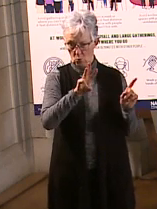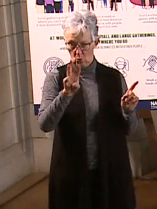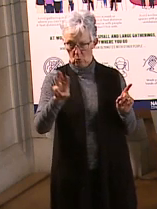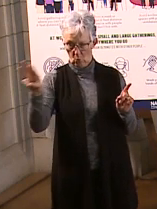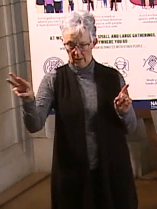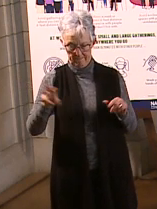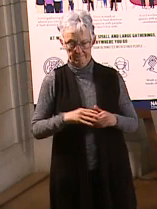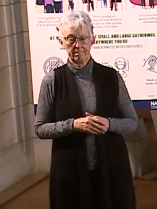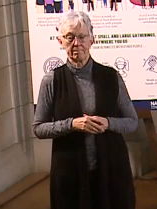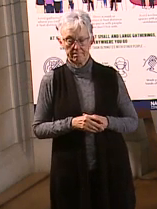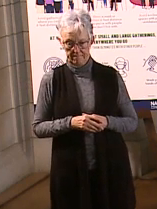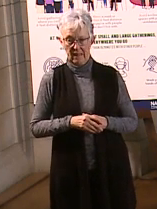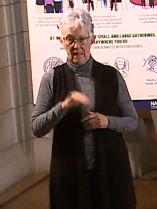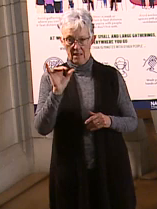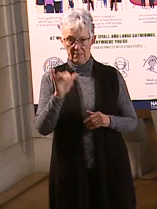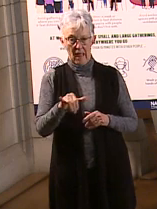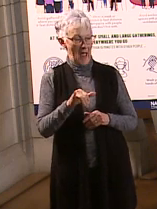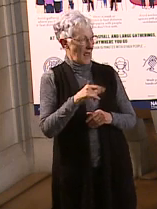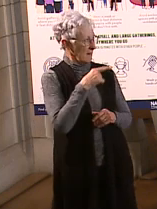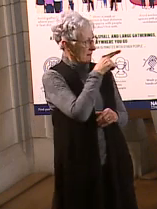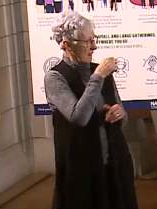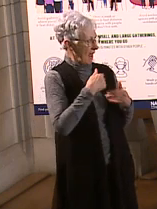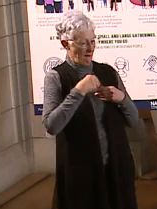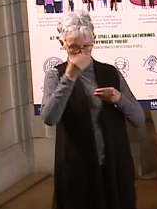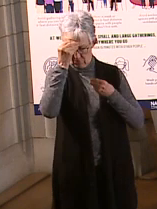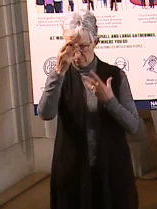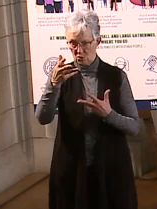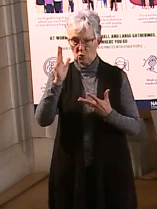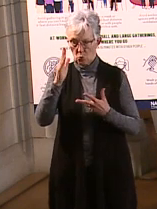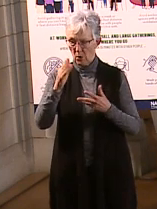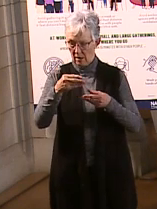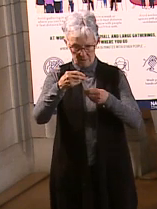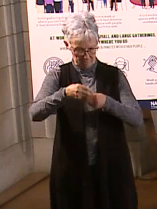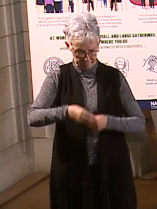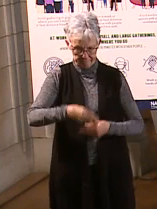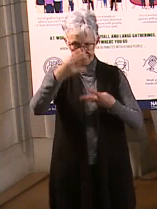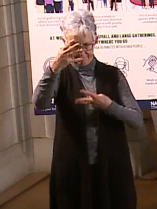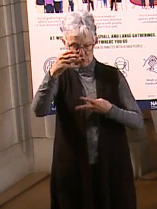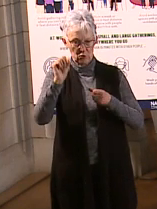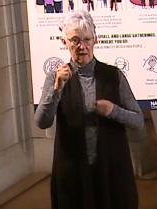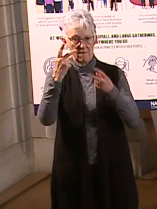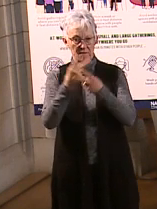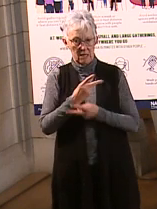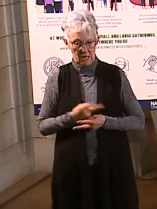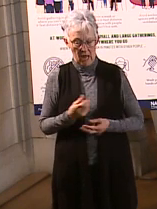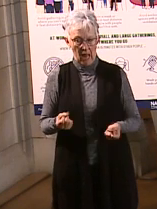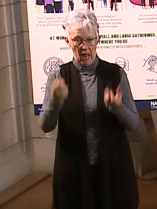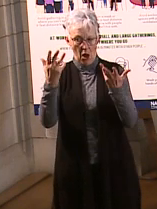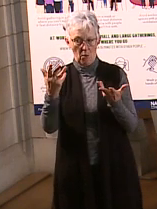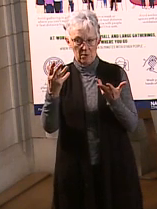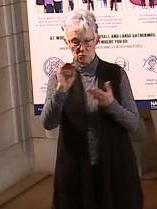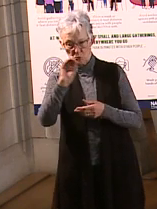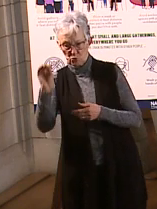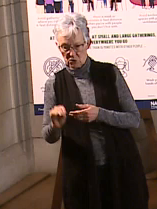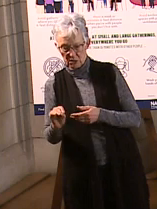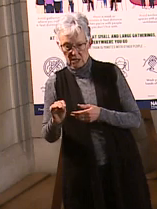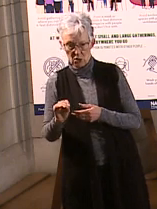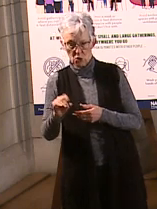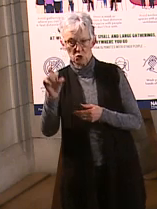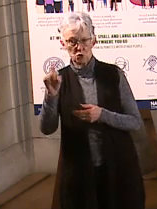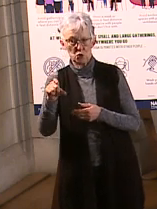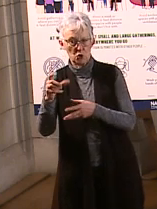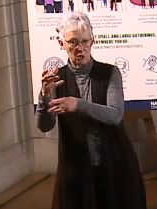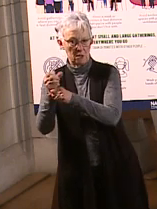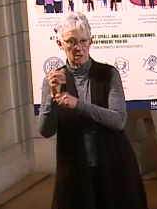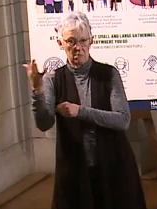Use this tool to determine precisely how much credit you're entitled to based on the property taxes you've paid, the school property taxes you've paid, that